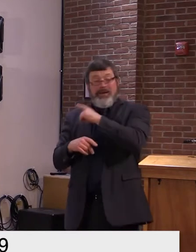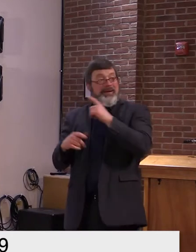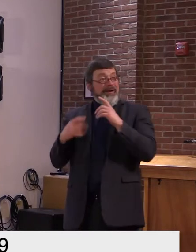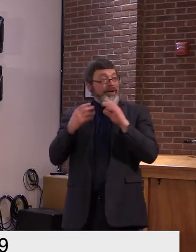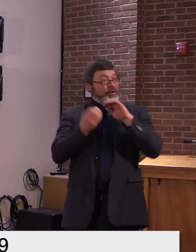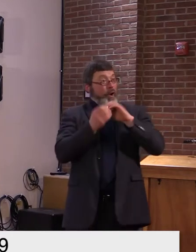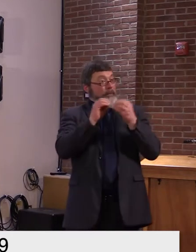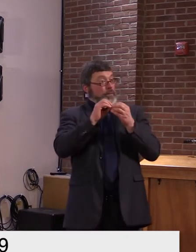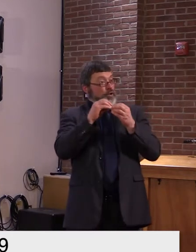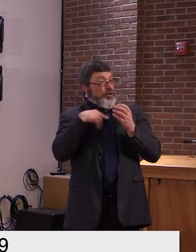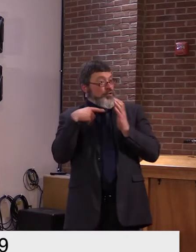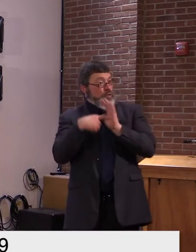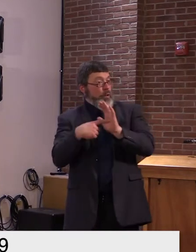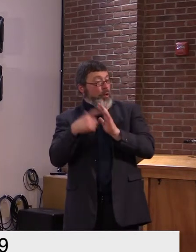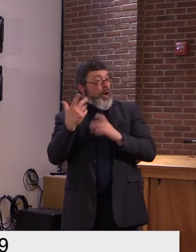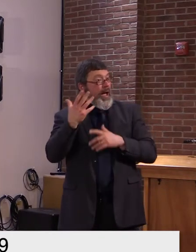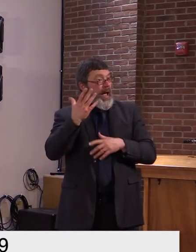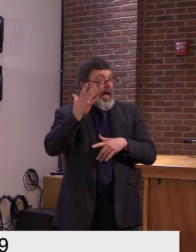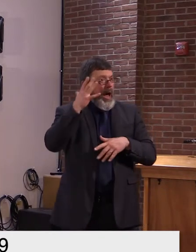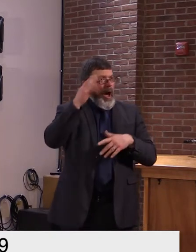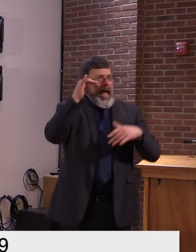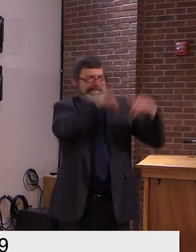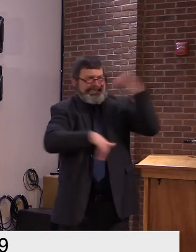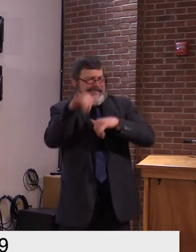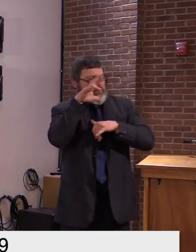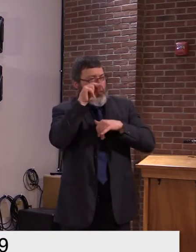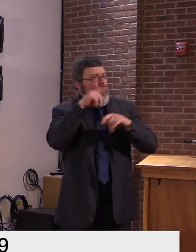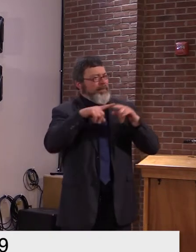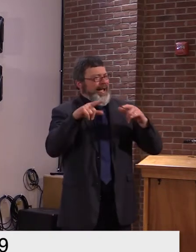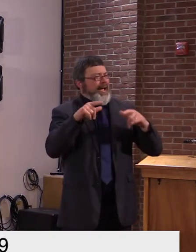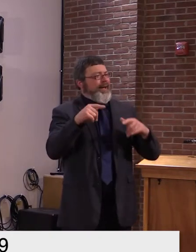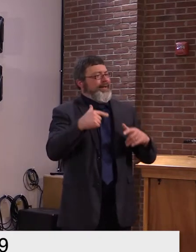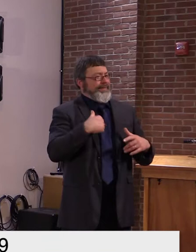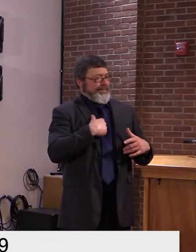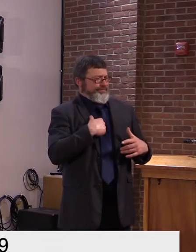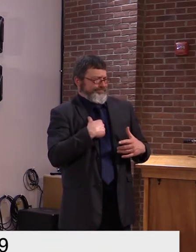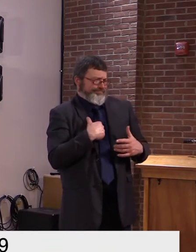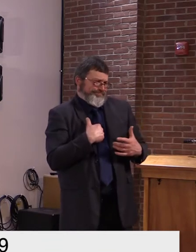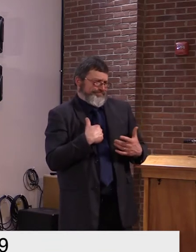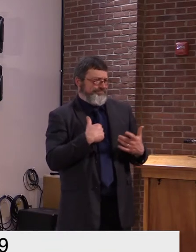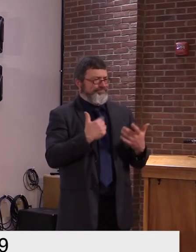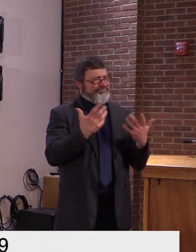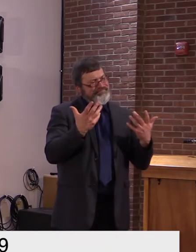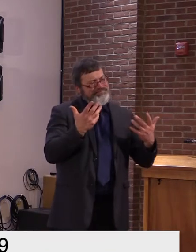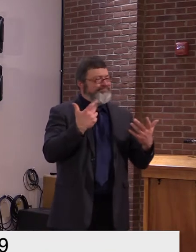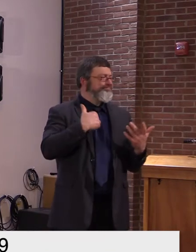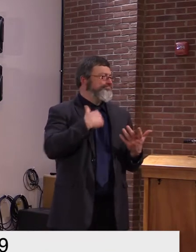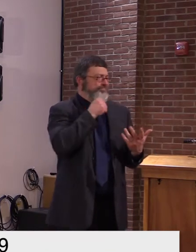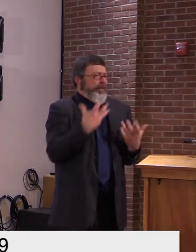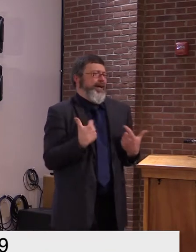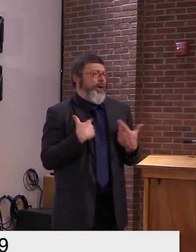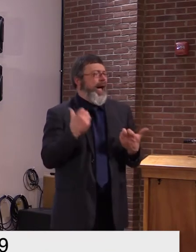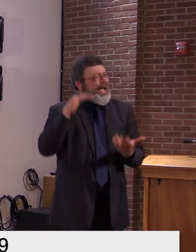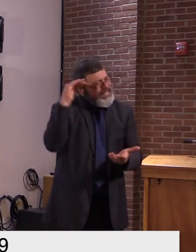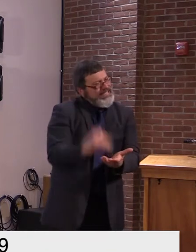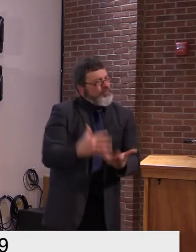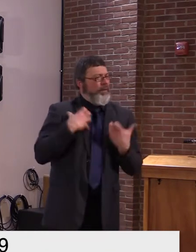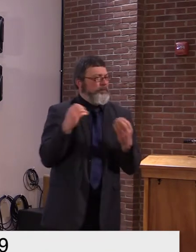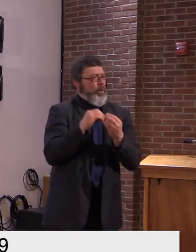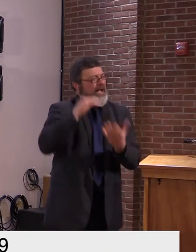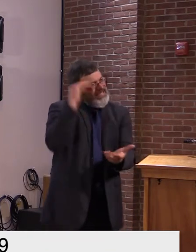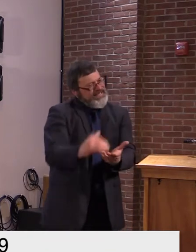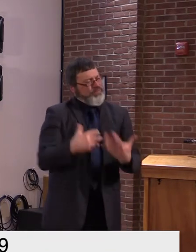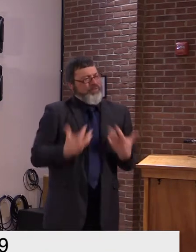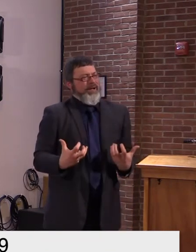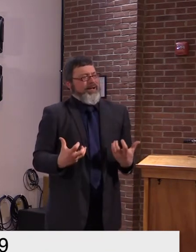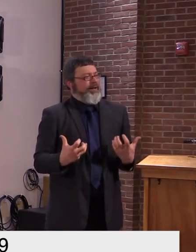of Vermont and have made new strides in the area of contact tracing. Our data shows us we're in a better position with regards